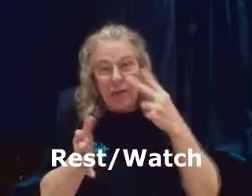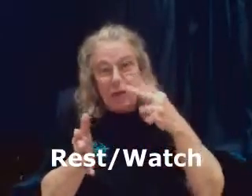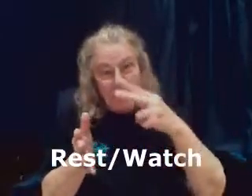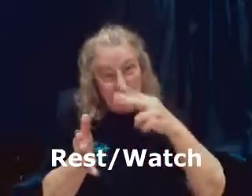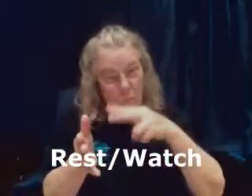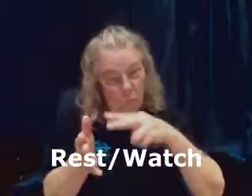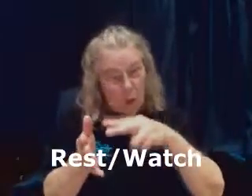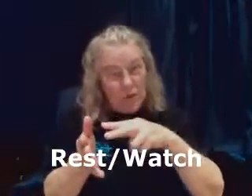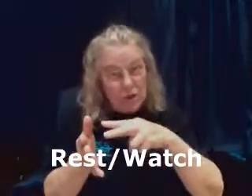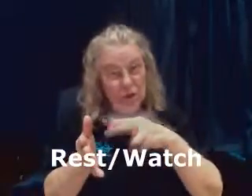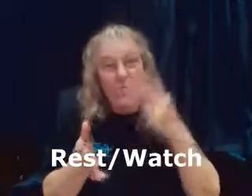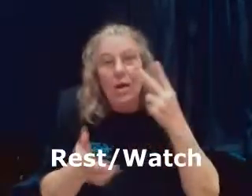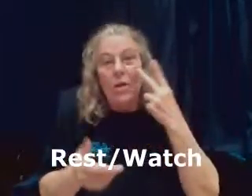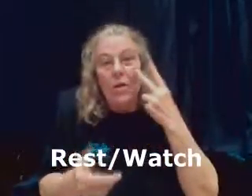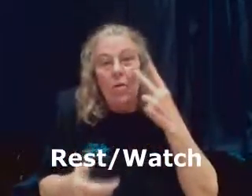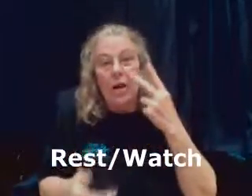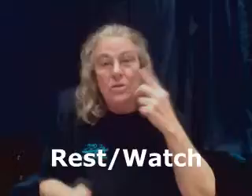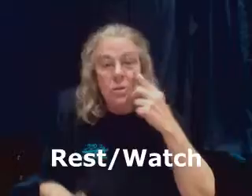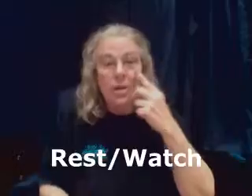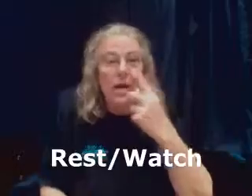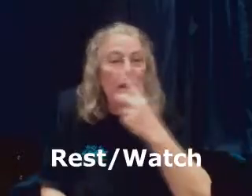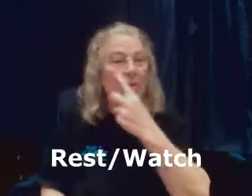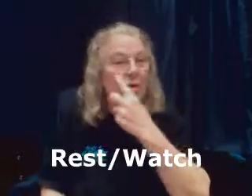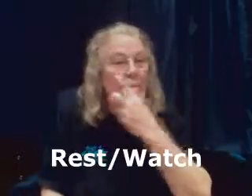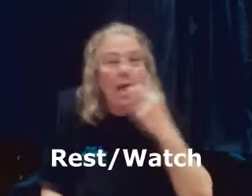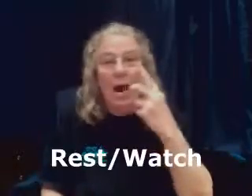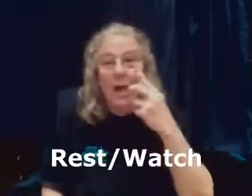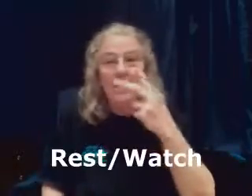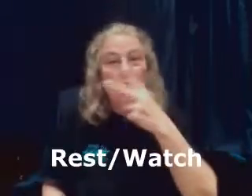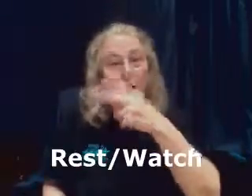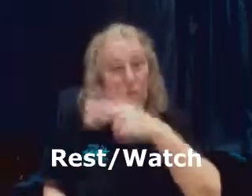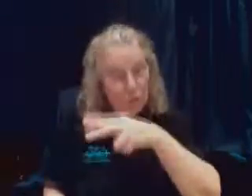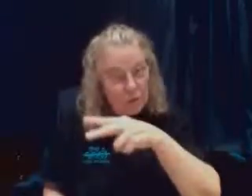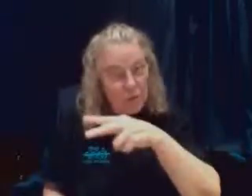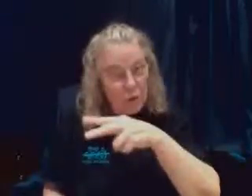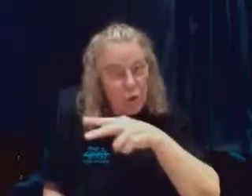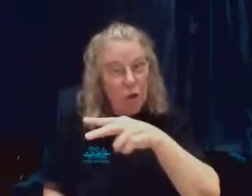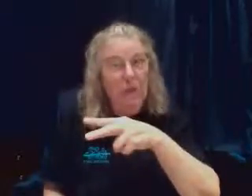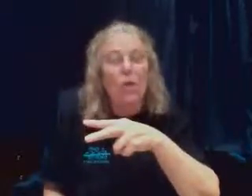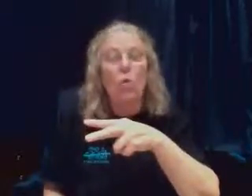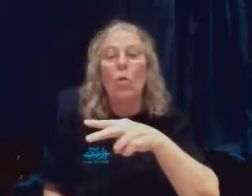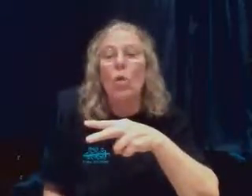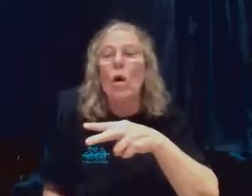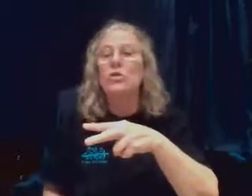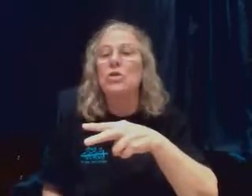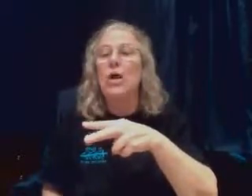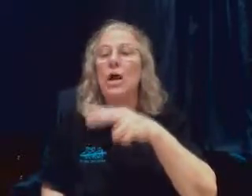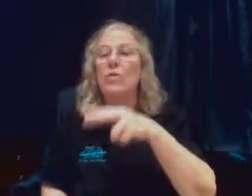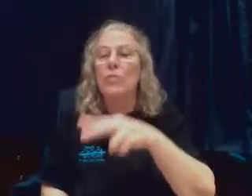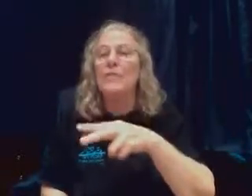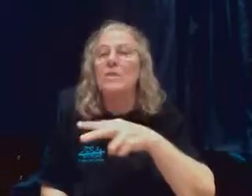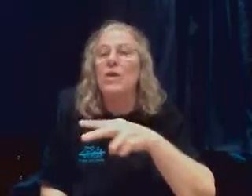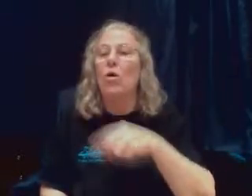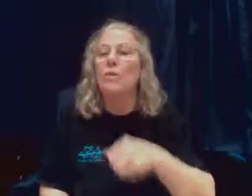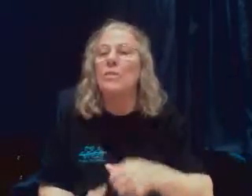that watching. Okay, so here the eyes are going to be looking or resting on